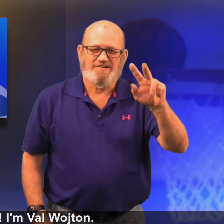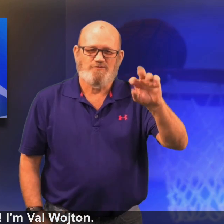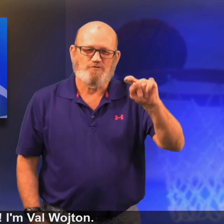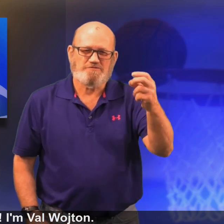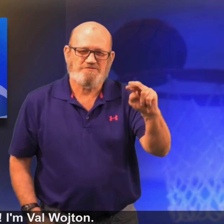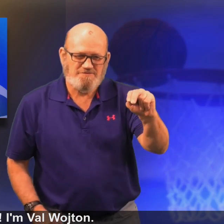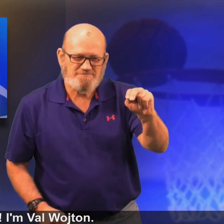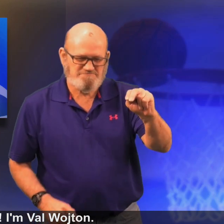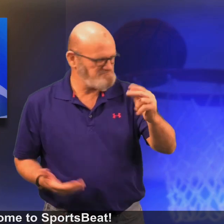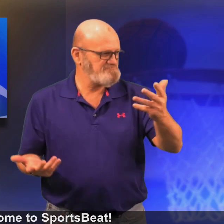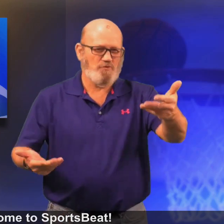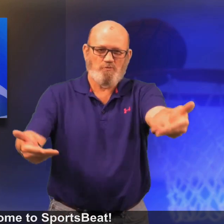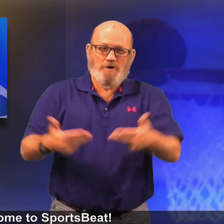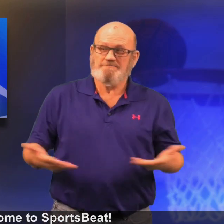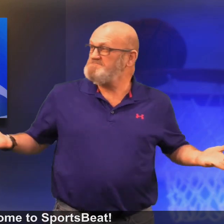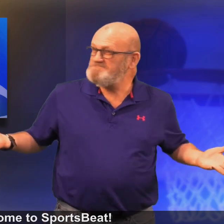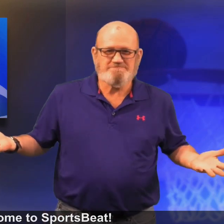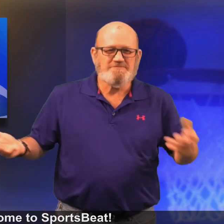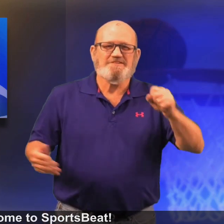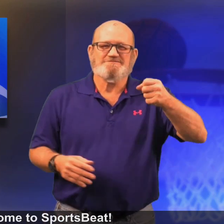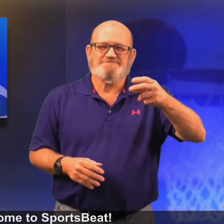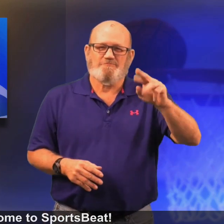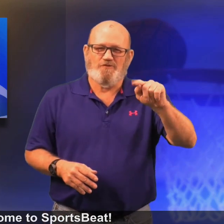I'm Val Wojton. Welcome to Sports Beat.